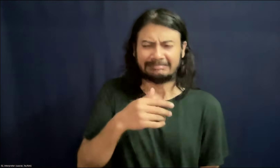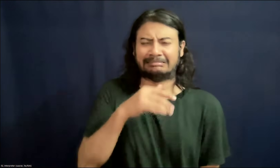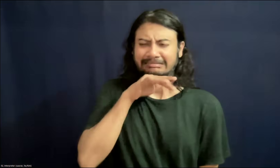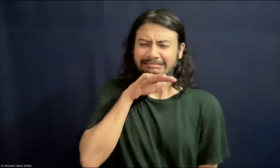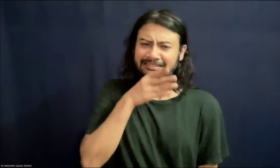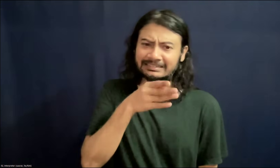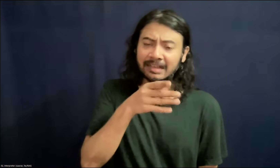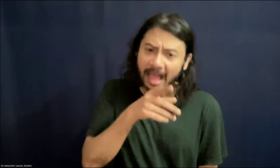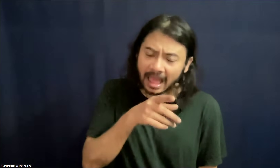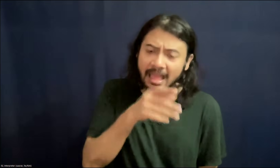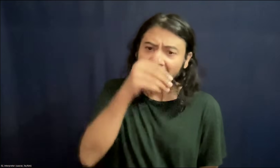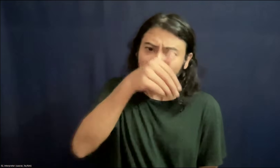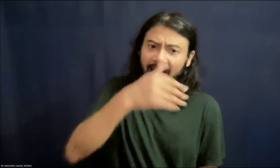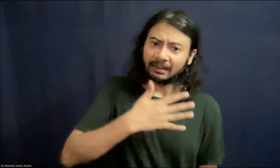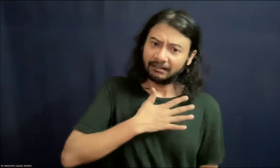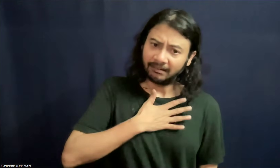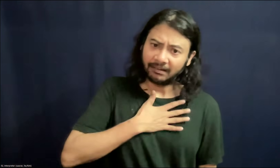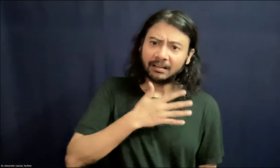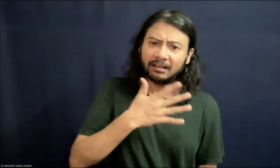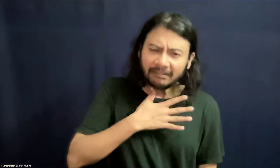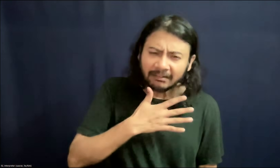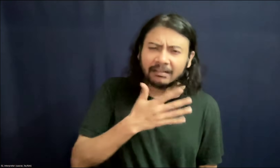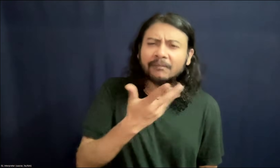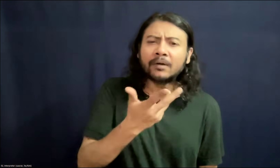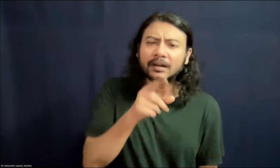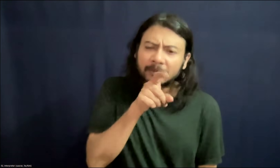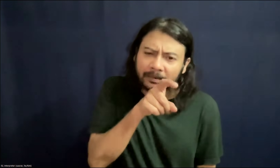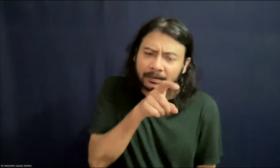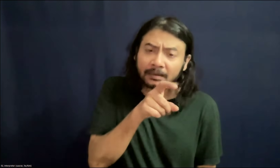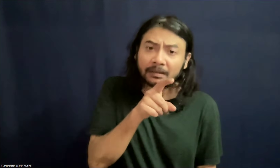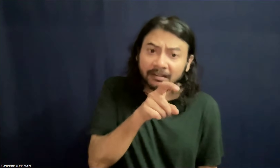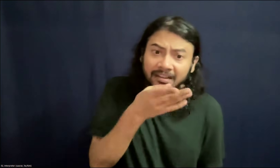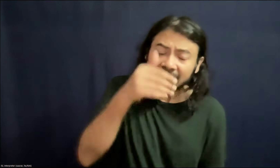that place Krishna resides. Krishna doesn't leave anybody.